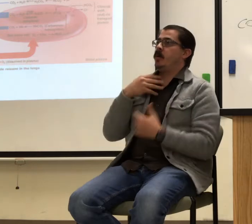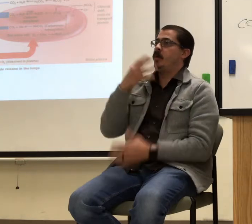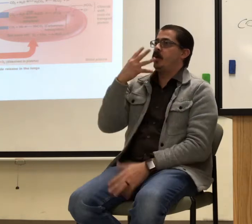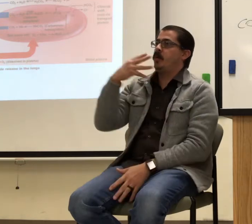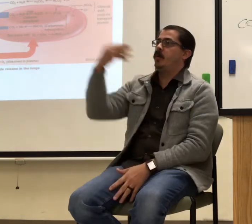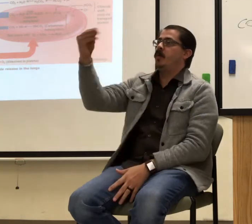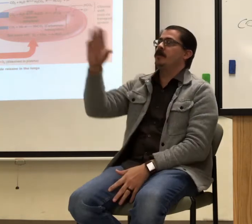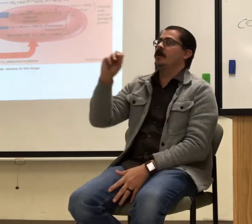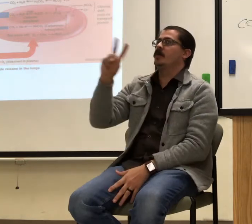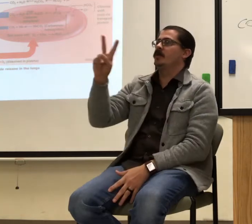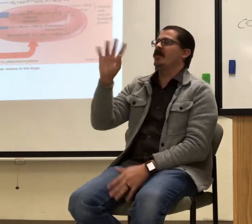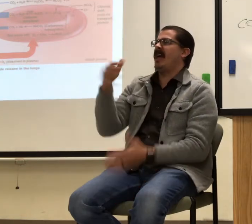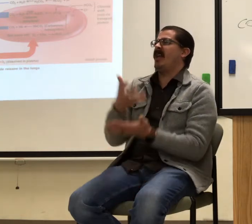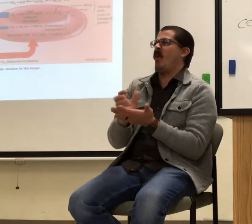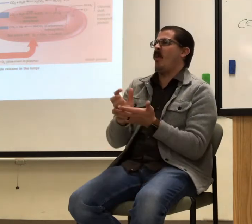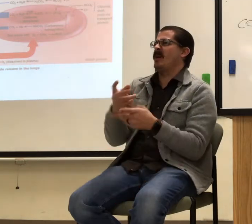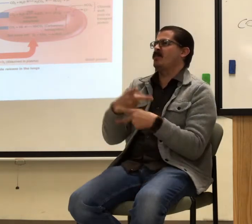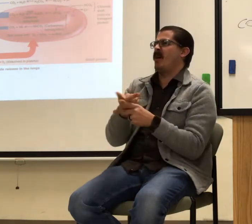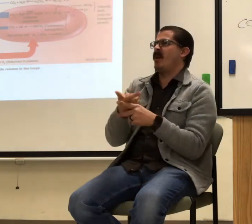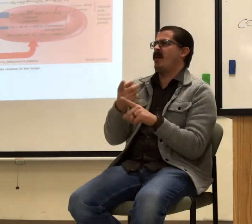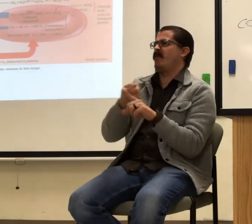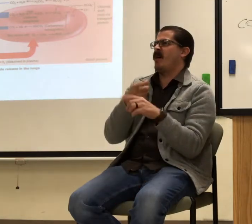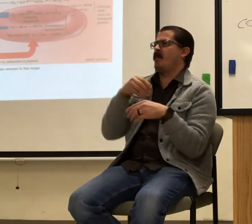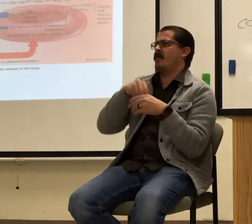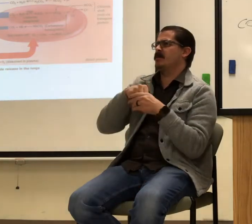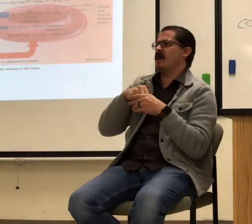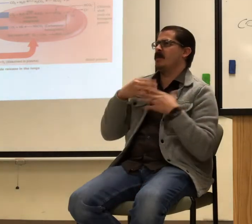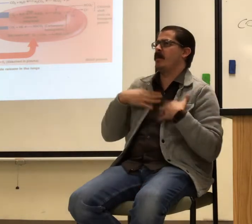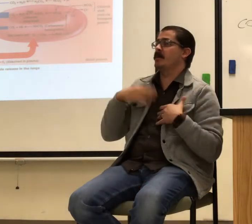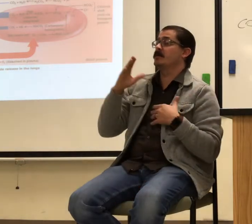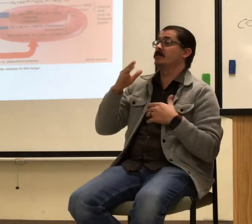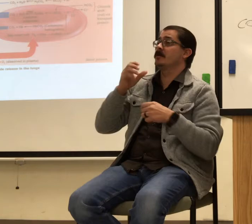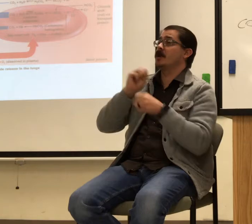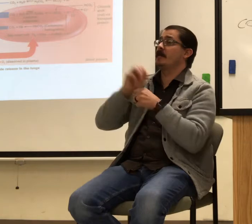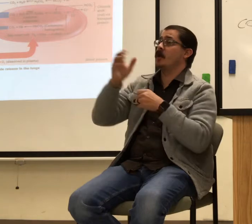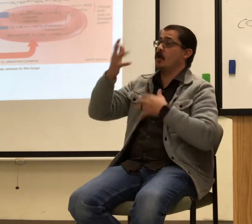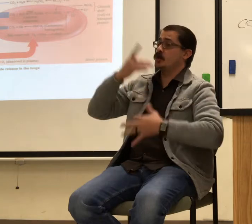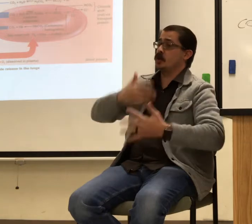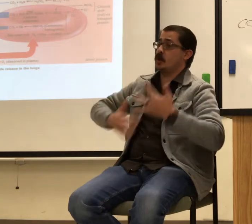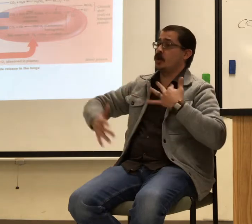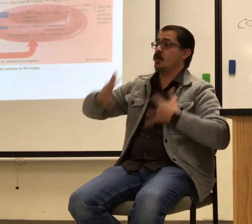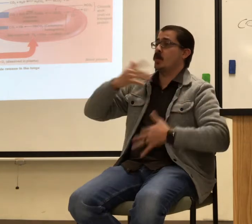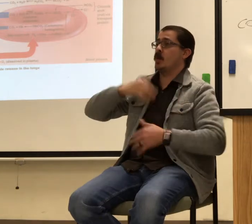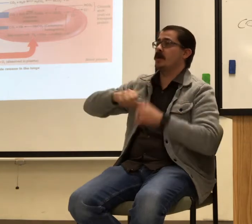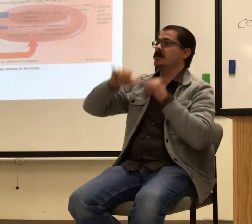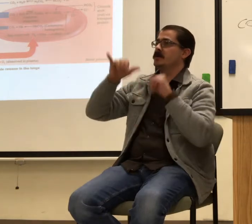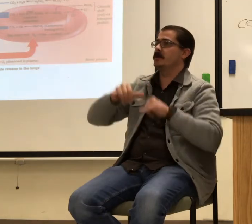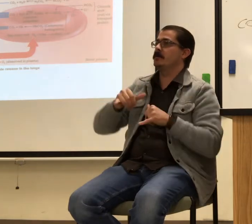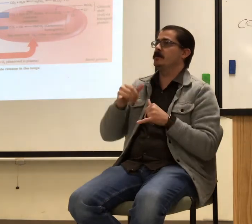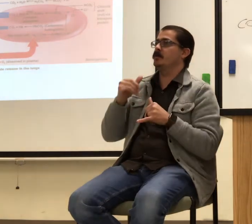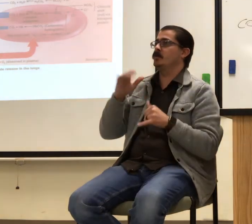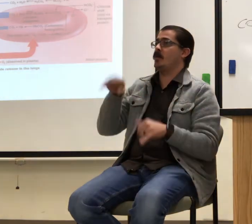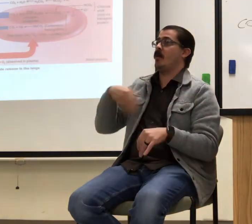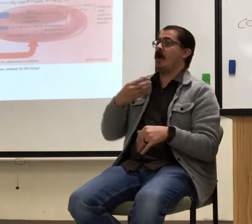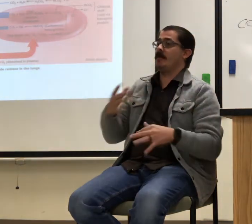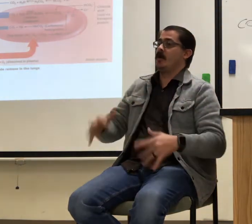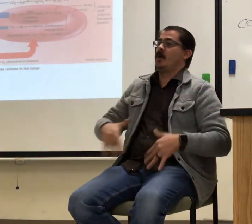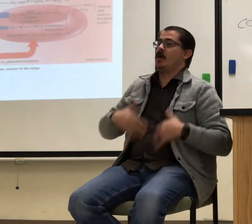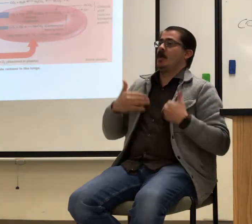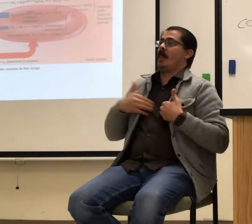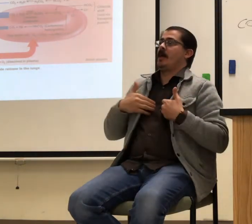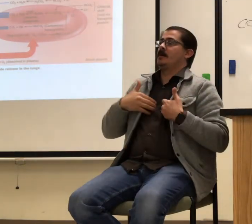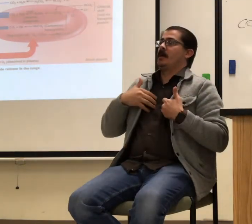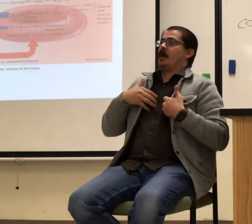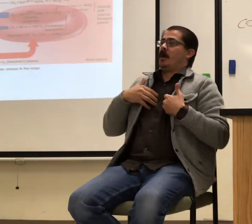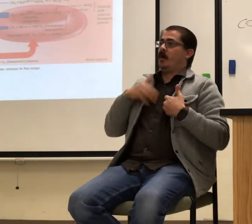builds up in the body. And it's the job of your circulatory system to get it to the lungs so you can breathe it off. So here's how you do it. You